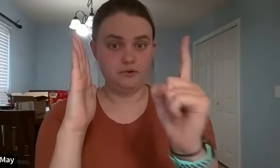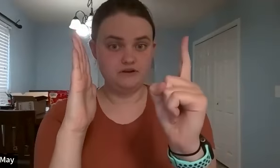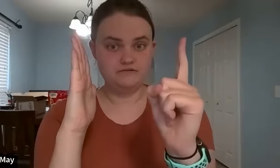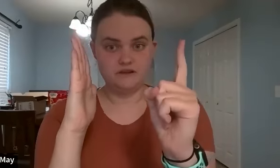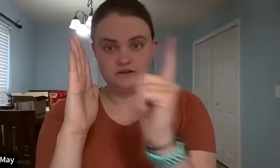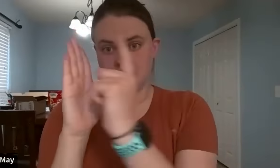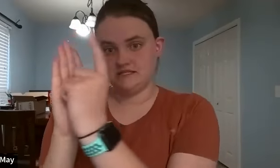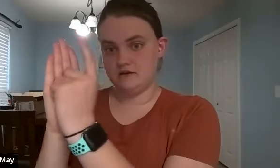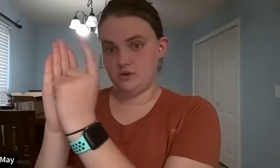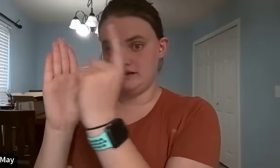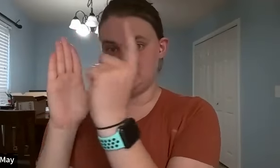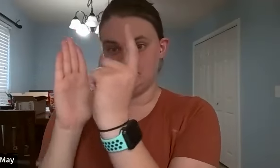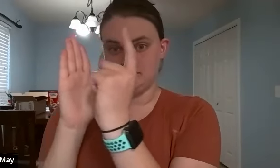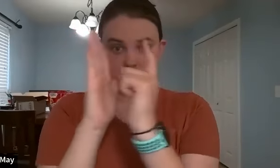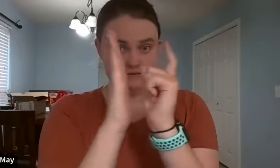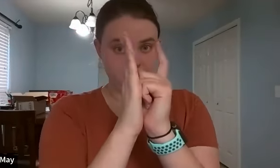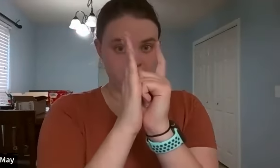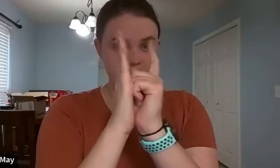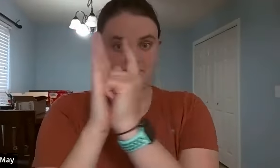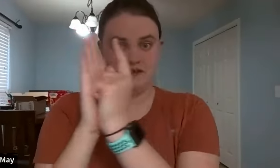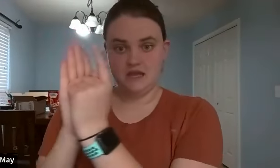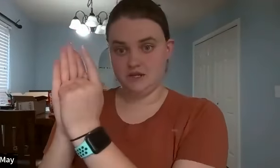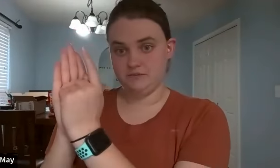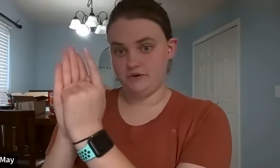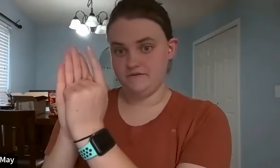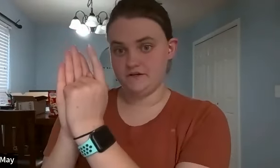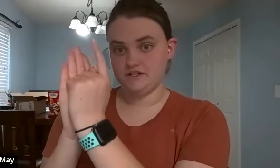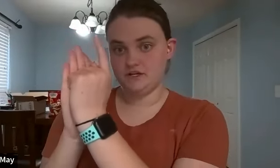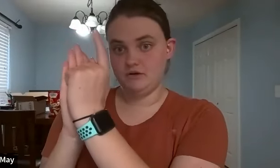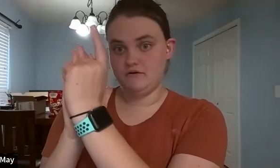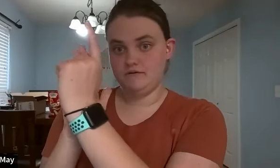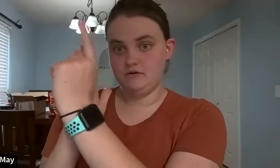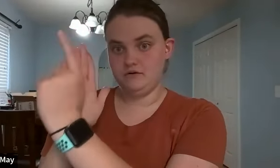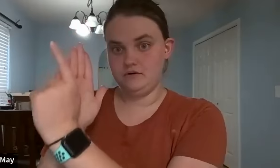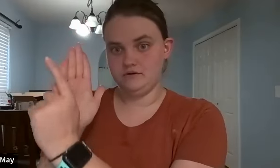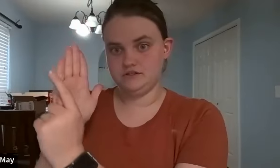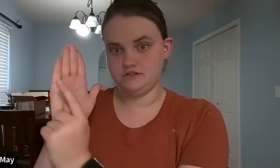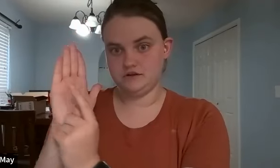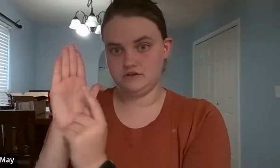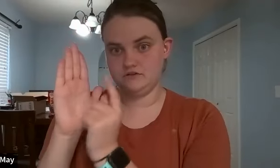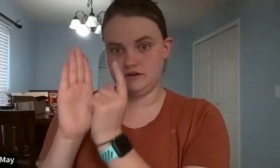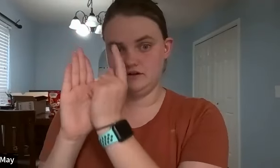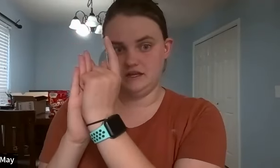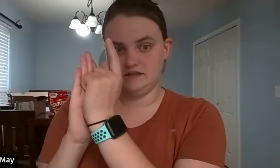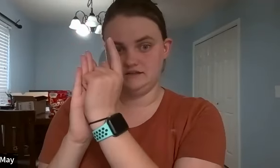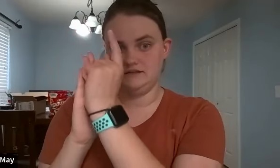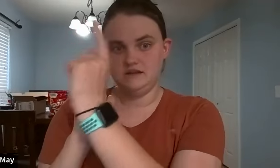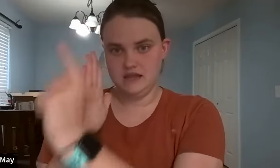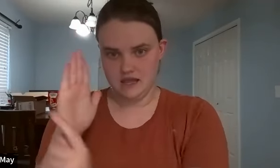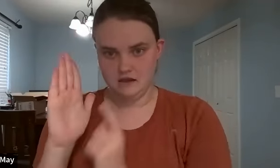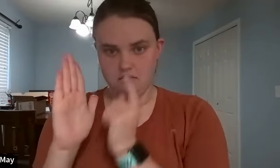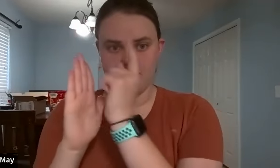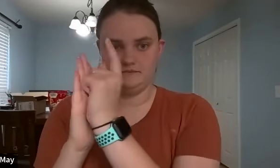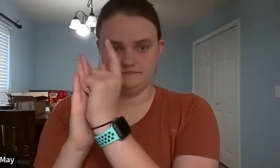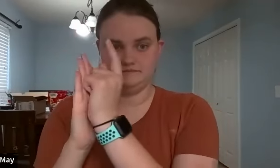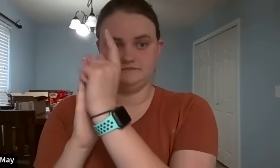pointer finger is now it's going to be on it. And your pointer finger is going to go in a full circle on your hand. Hour.